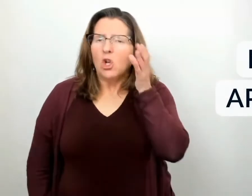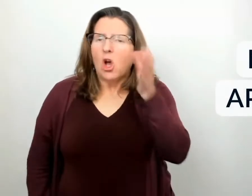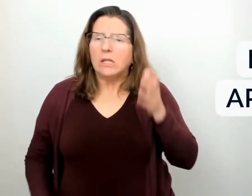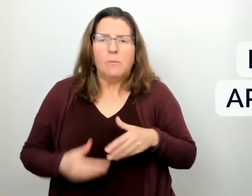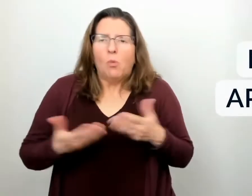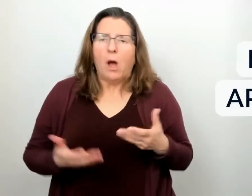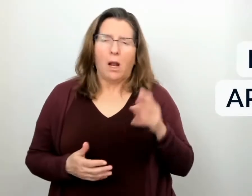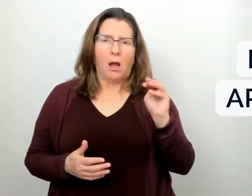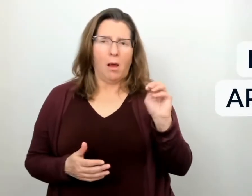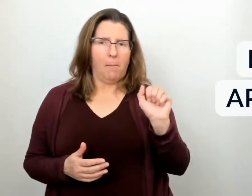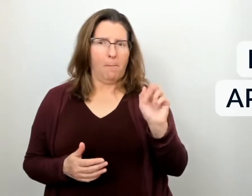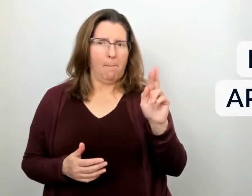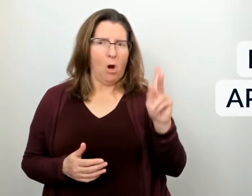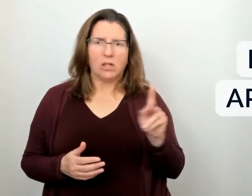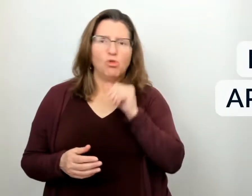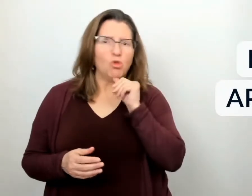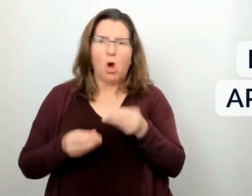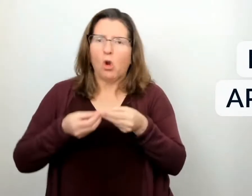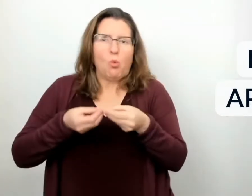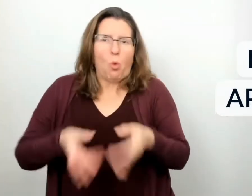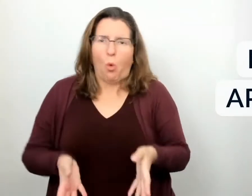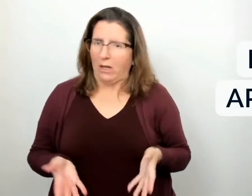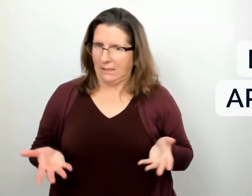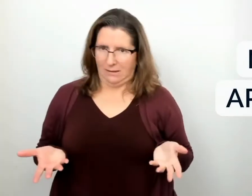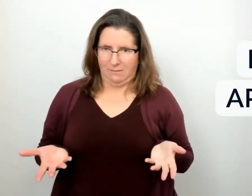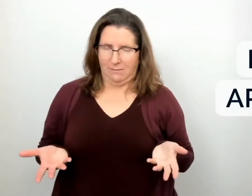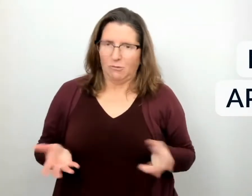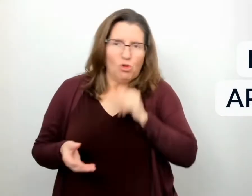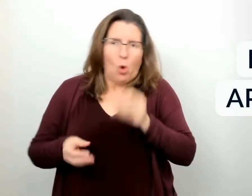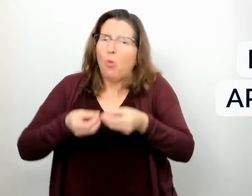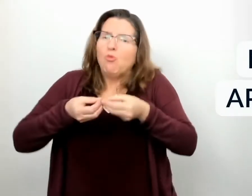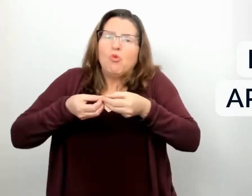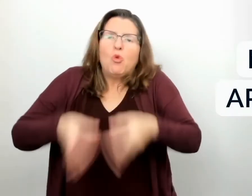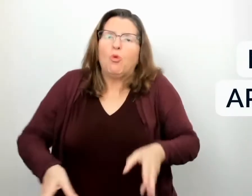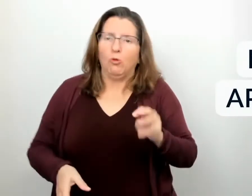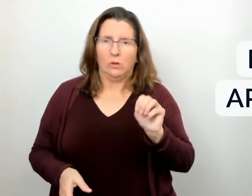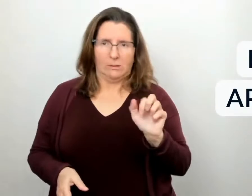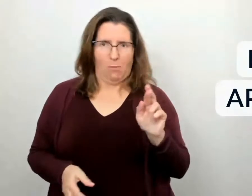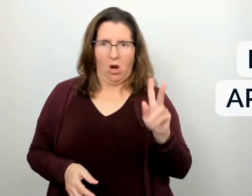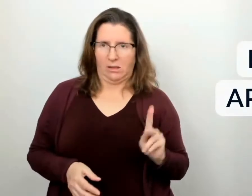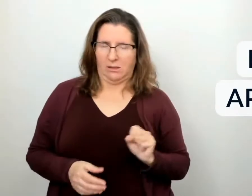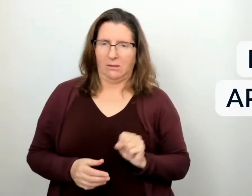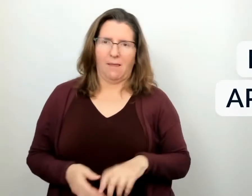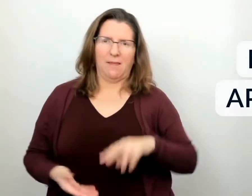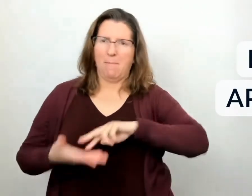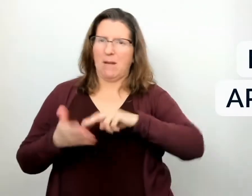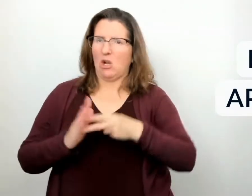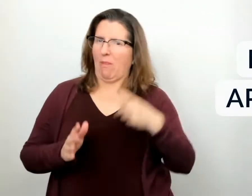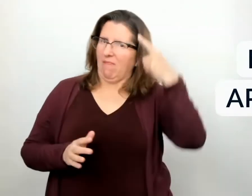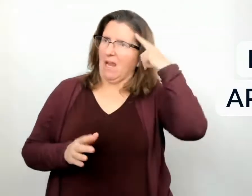First and foremost, marks are not lost. You shouldn't be questioning, where did I lose marks?